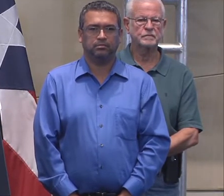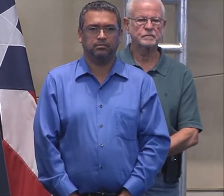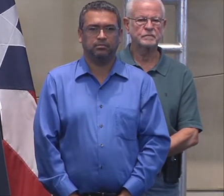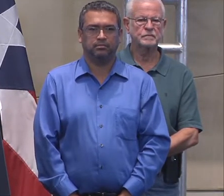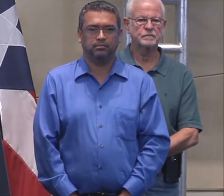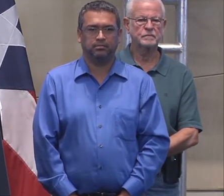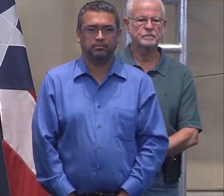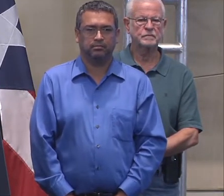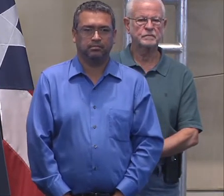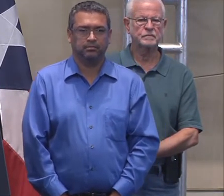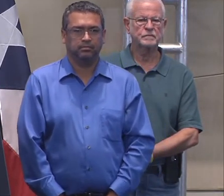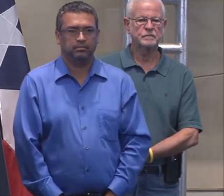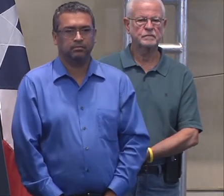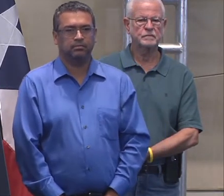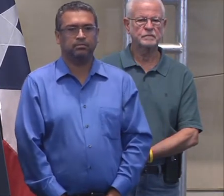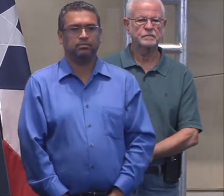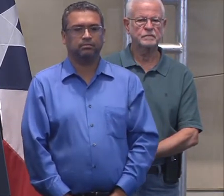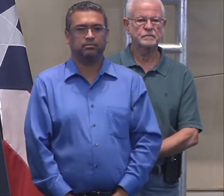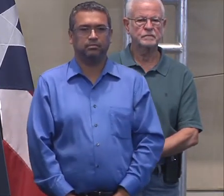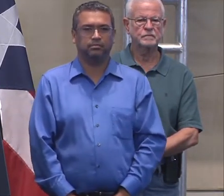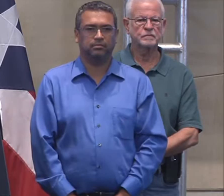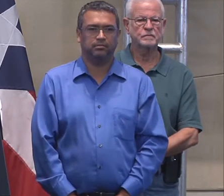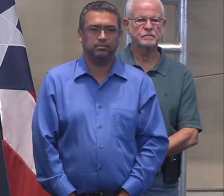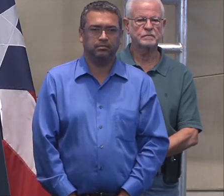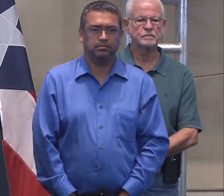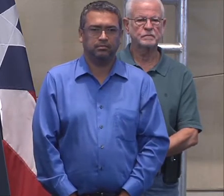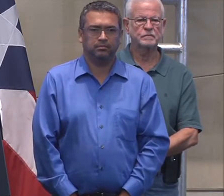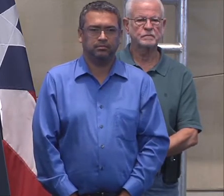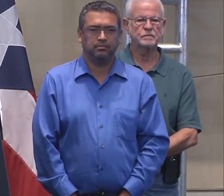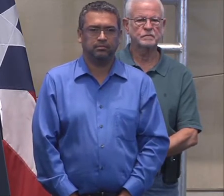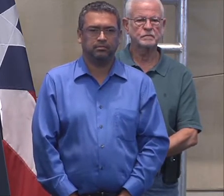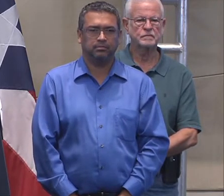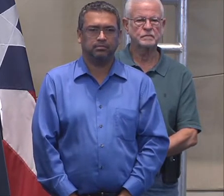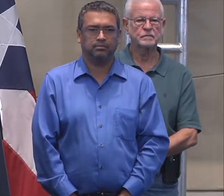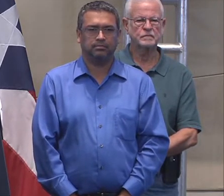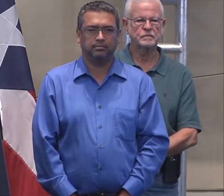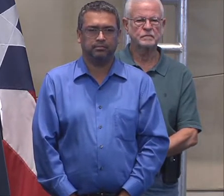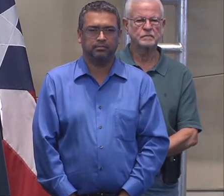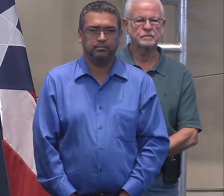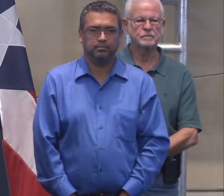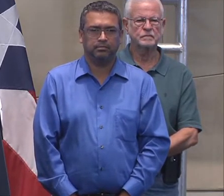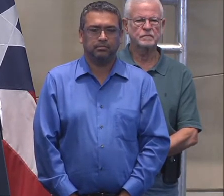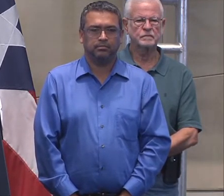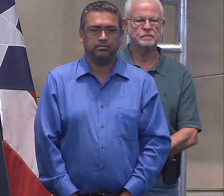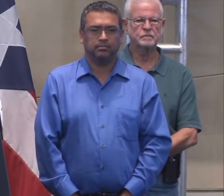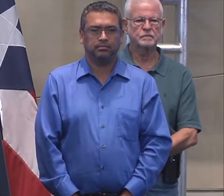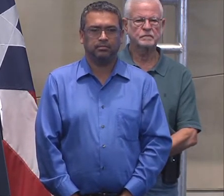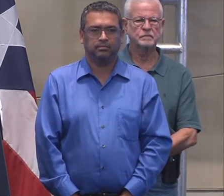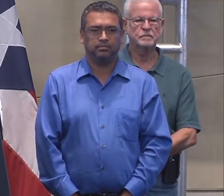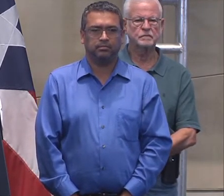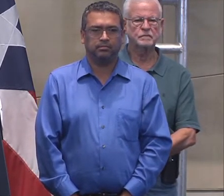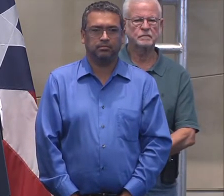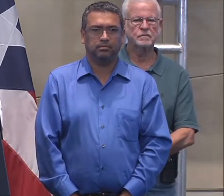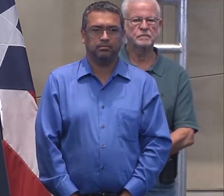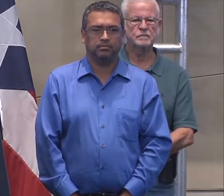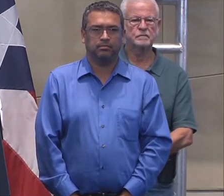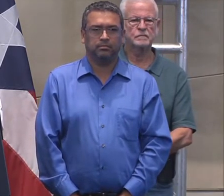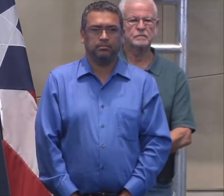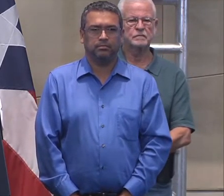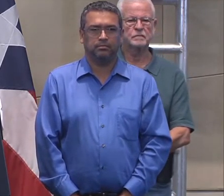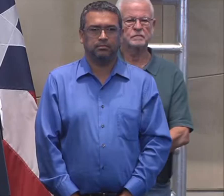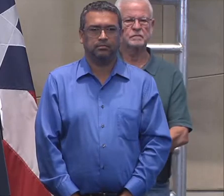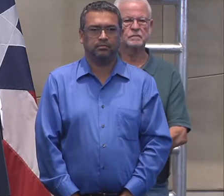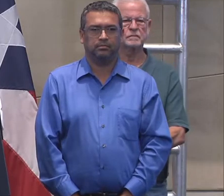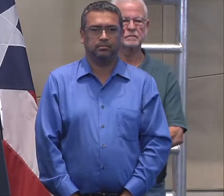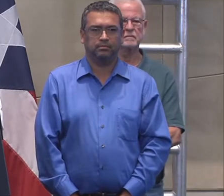initial request to the government running. Have you begun to think about what that looks like and how to go about